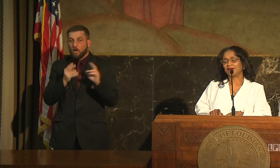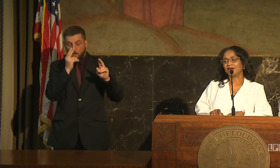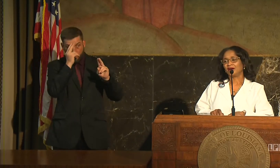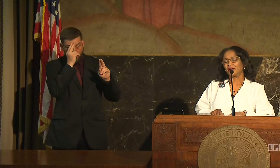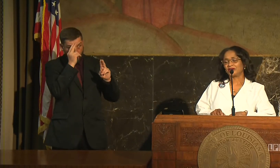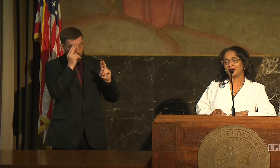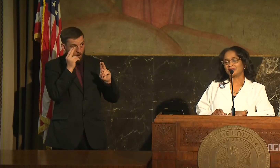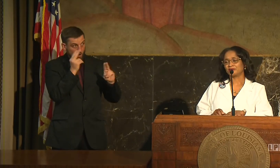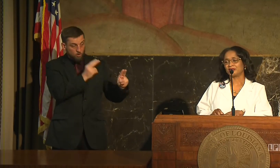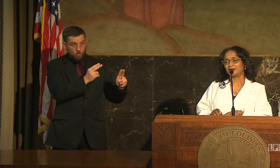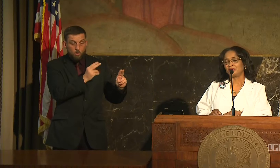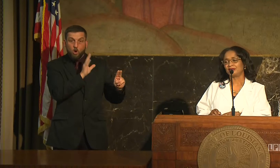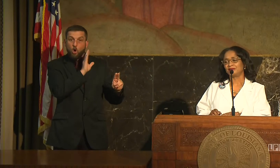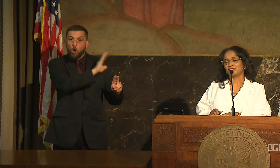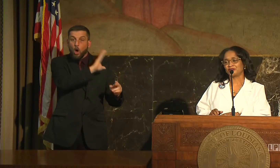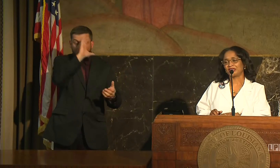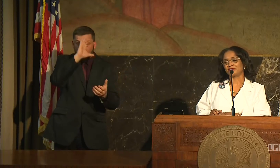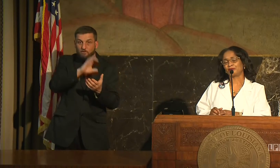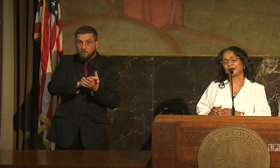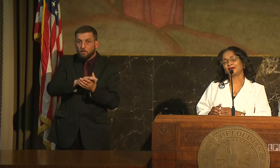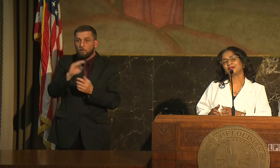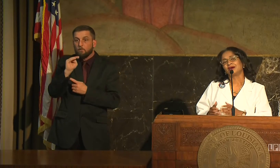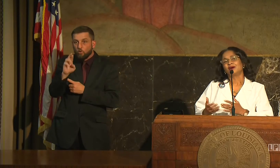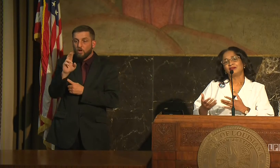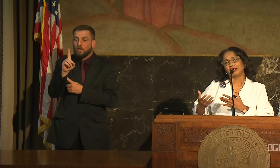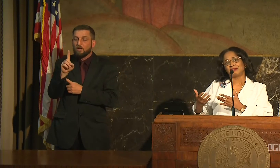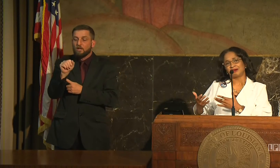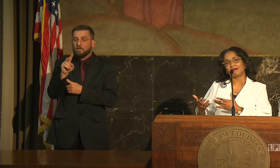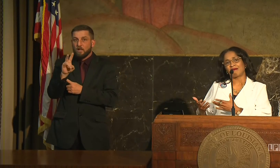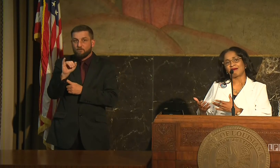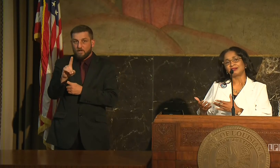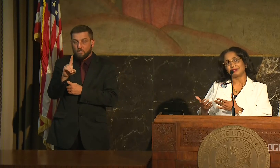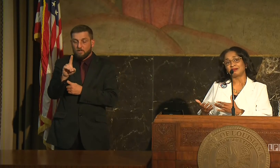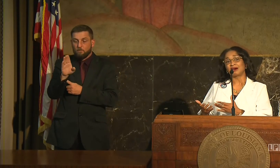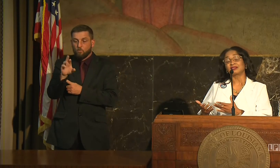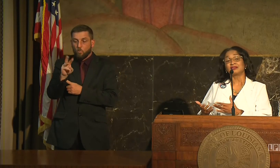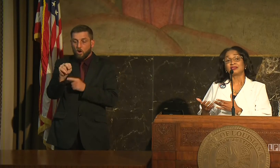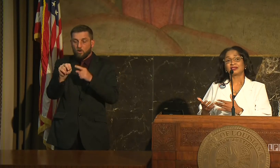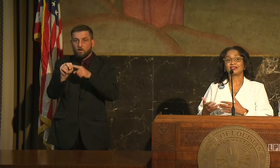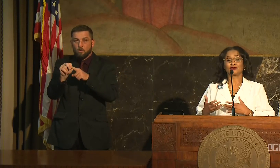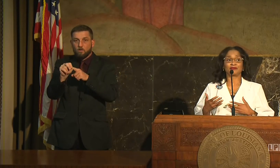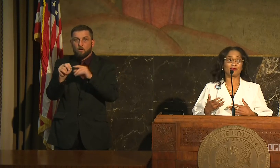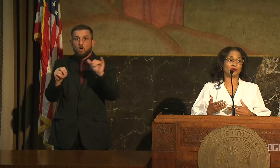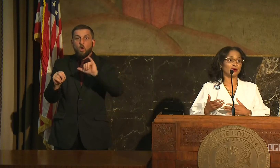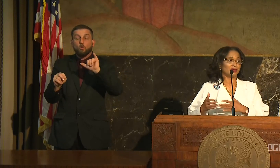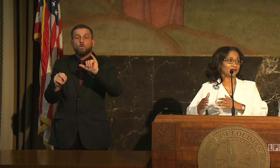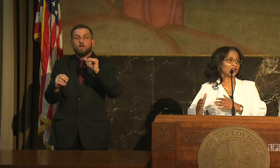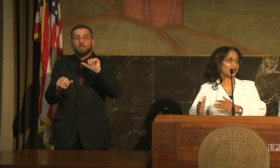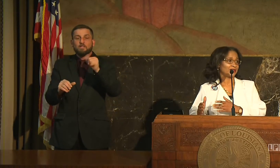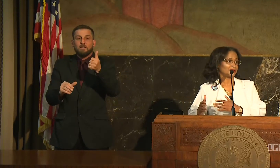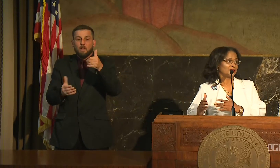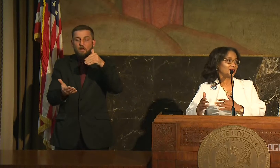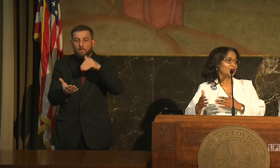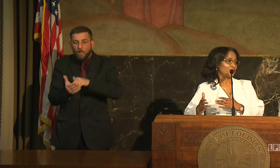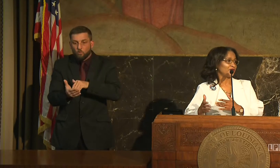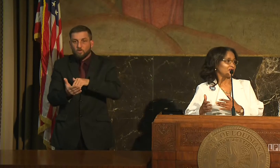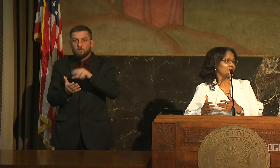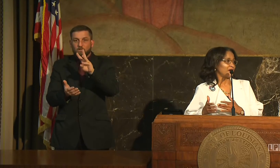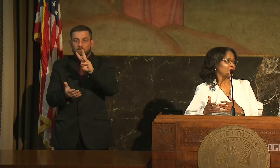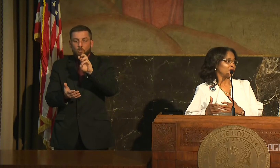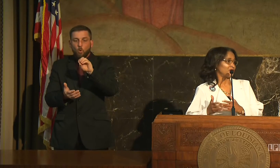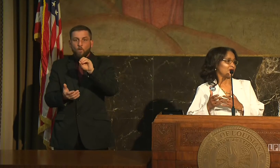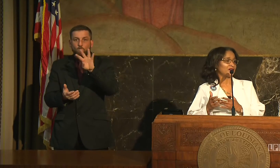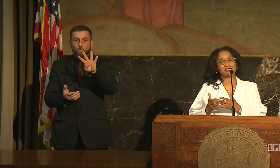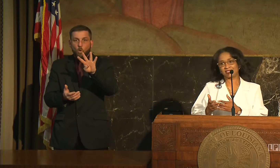honoring her husband, Mr. David Brown, that there are 10,604 flags in front of